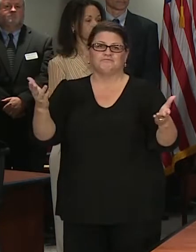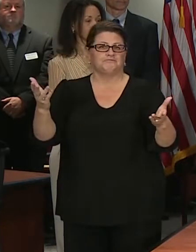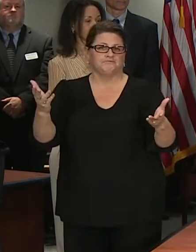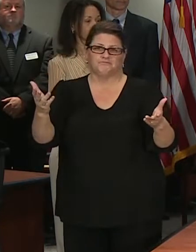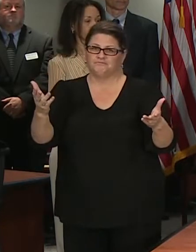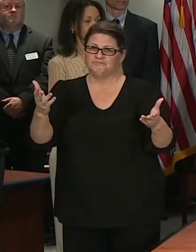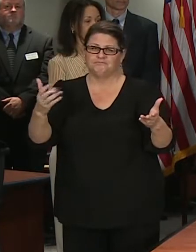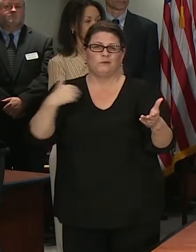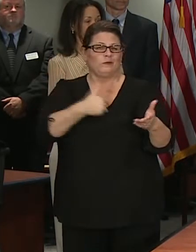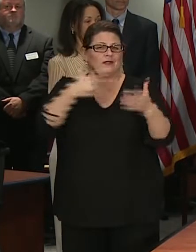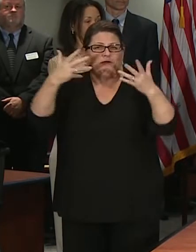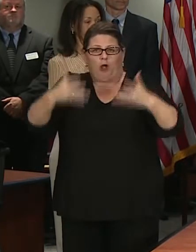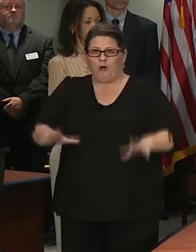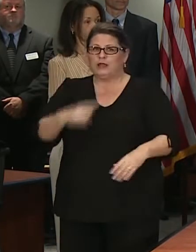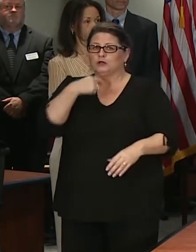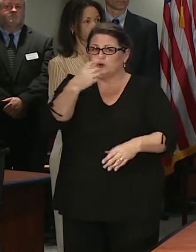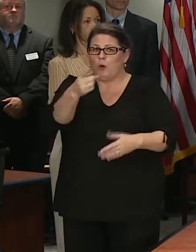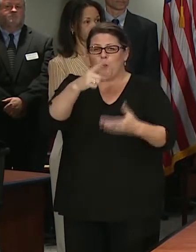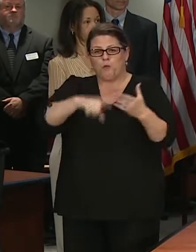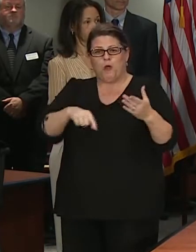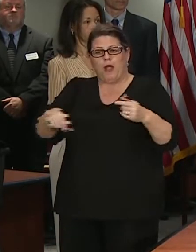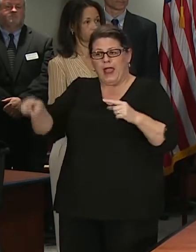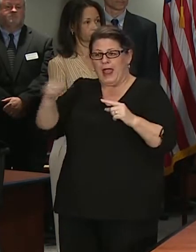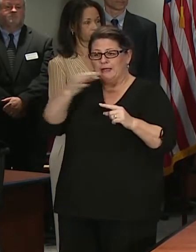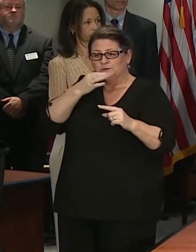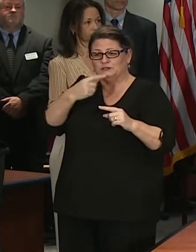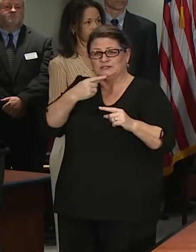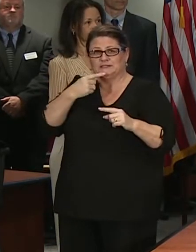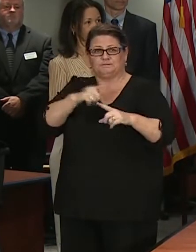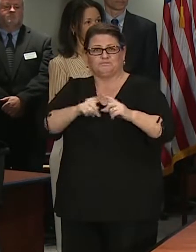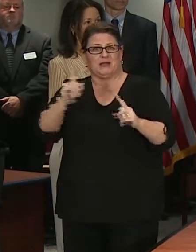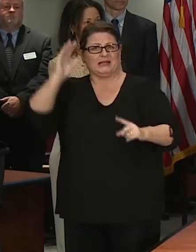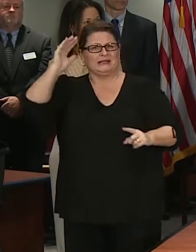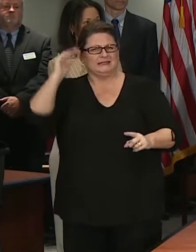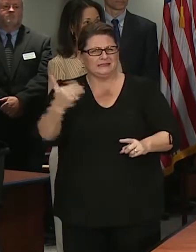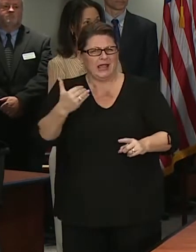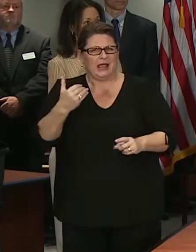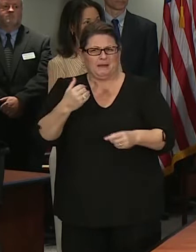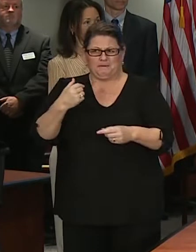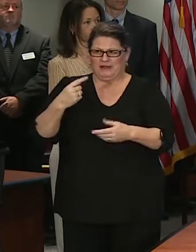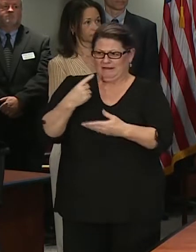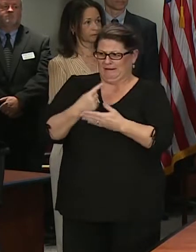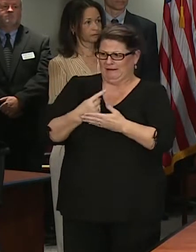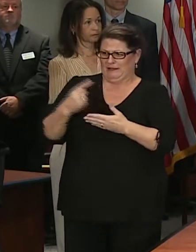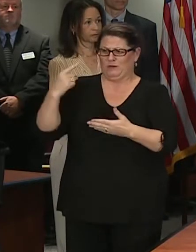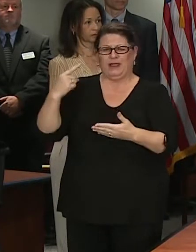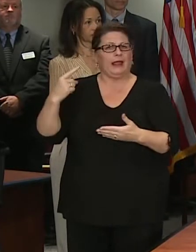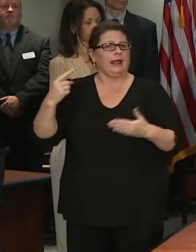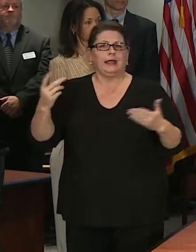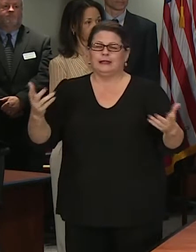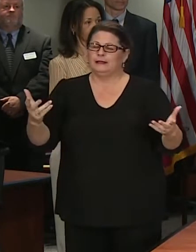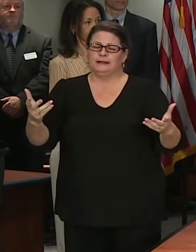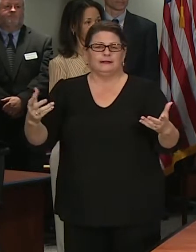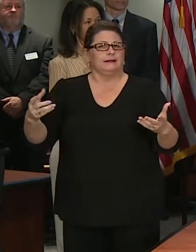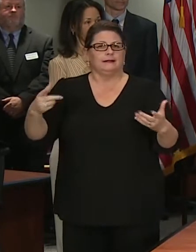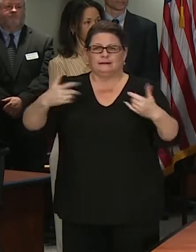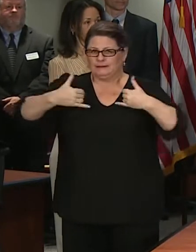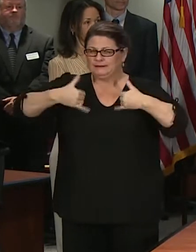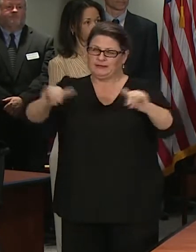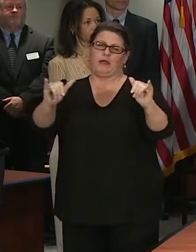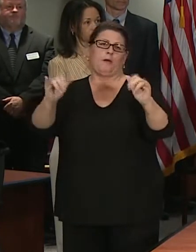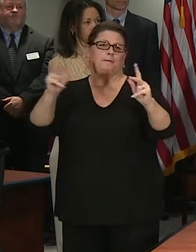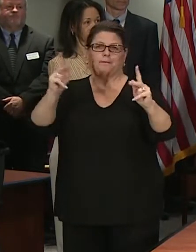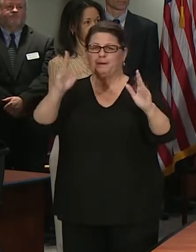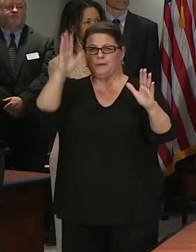have disseminated, but the last week or so has shown that it's not enough. The rate of